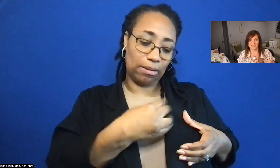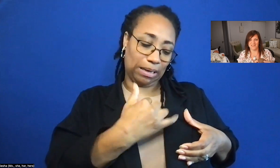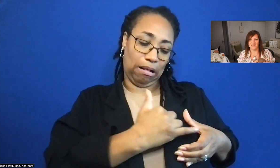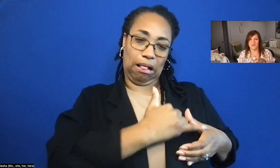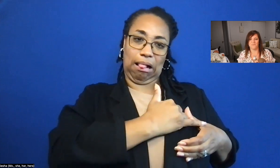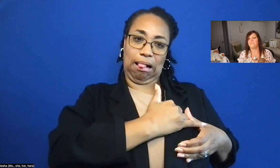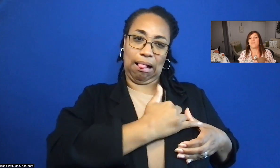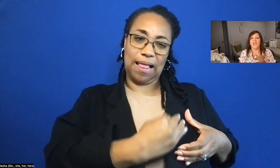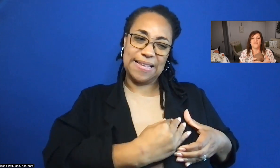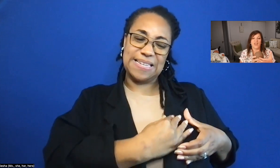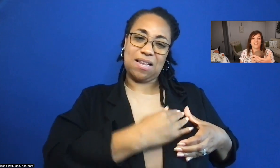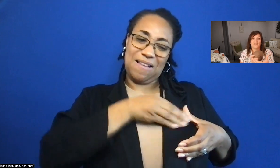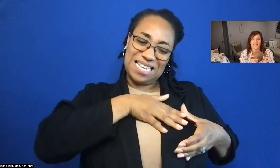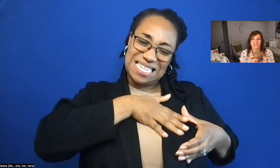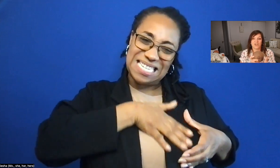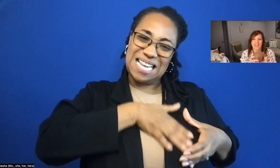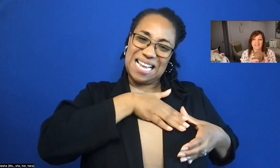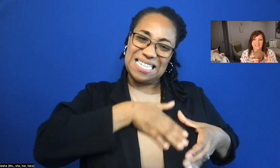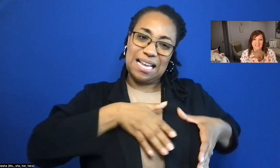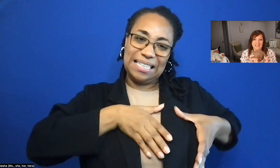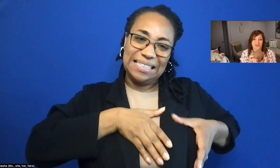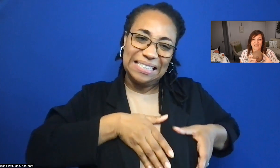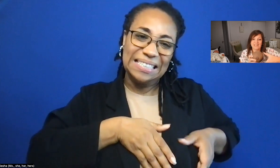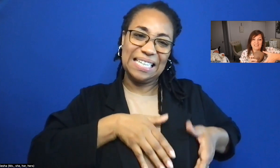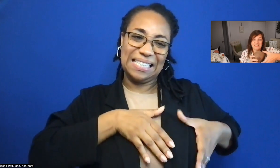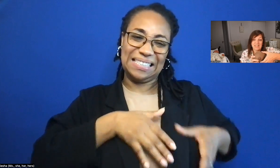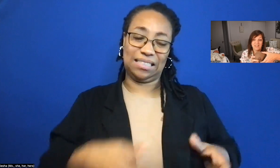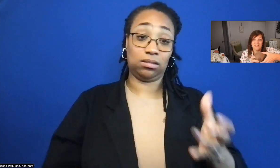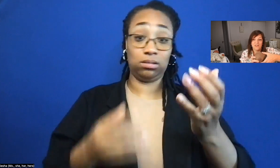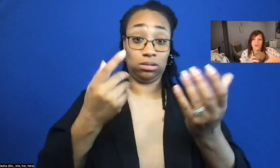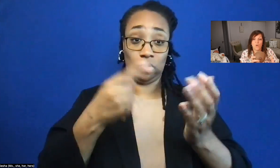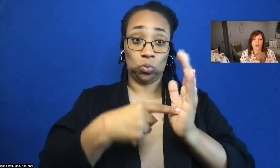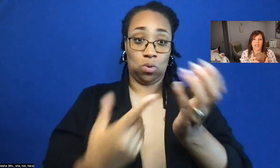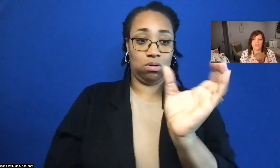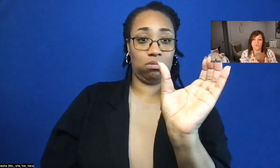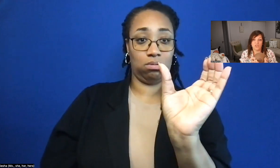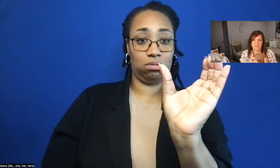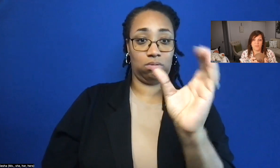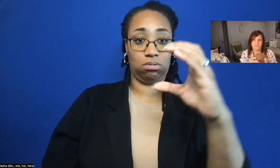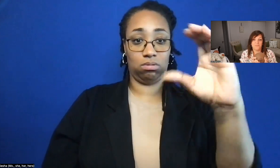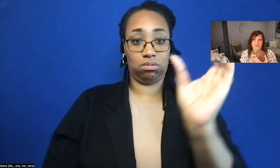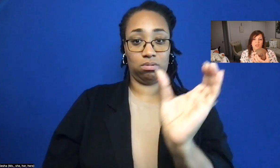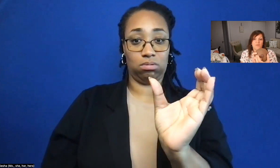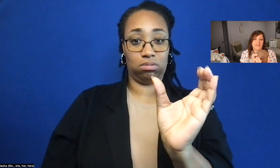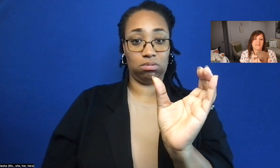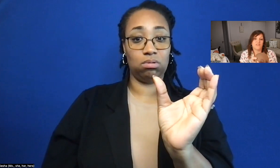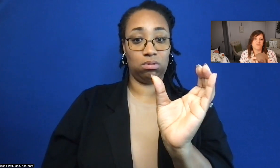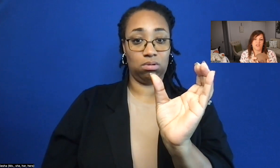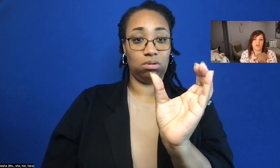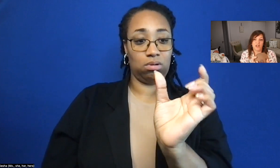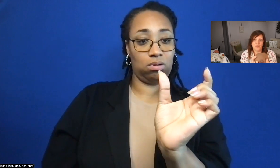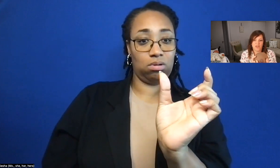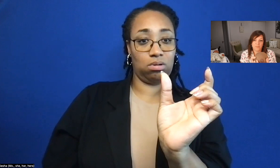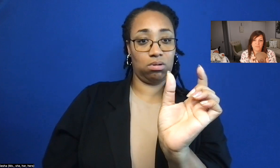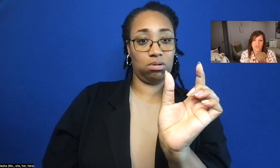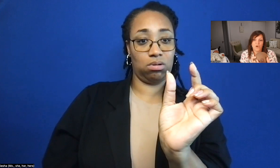ducts. Then take your hand in either a C or a U shape. Place your finger